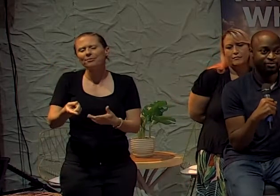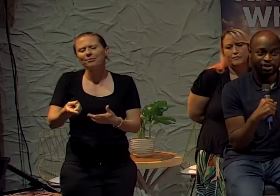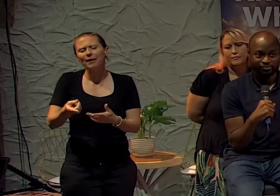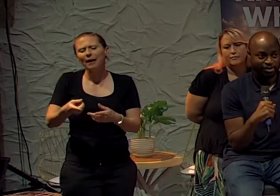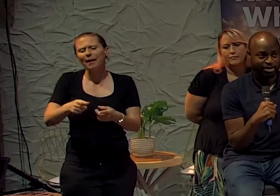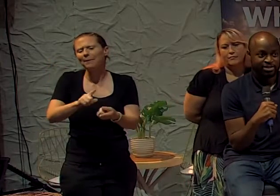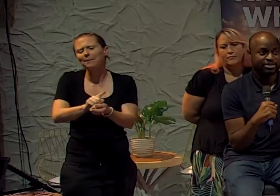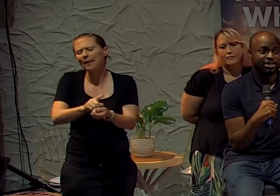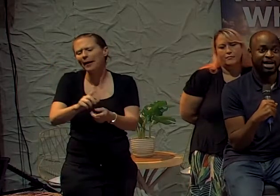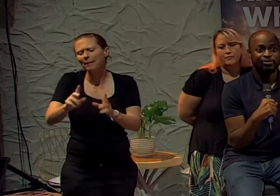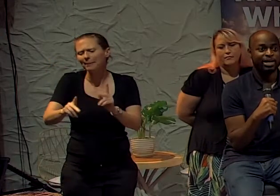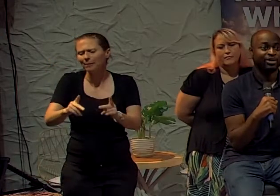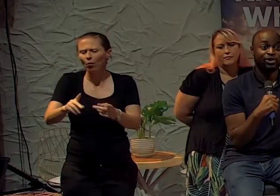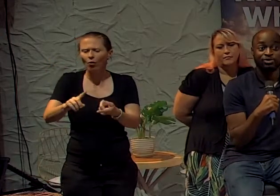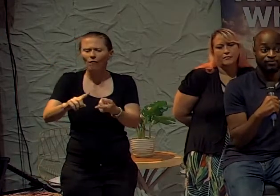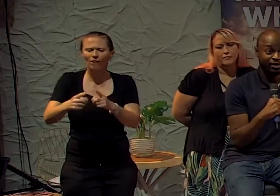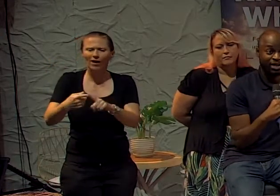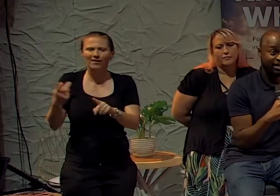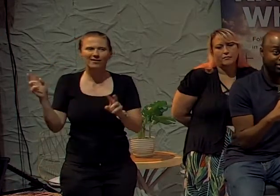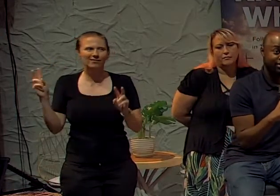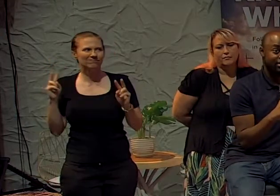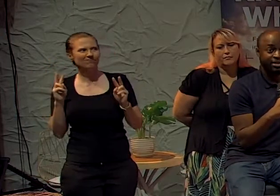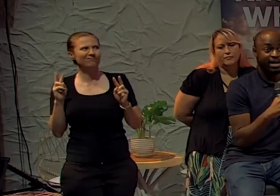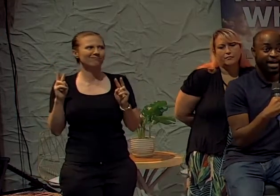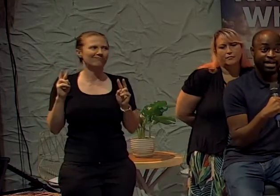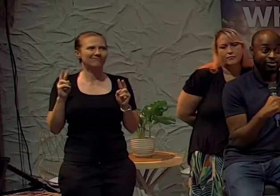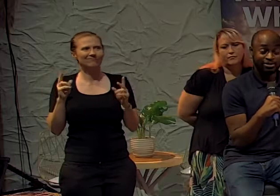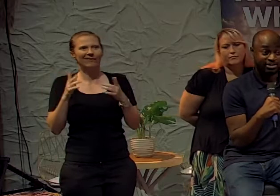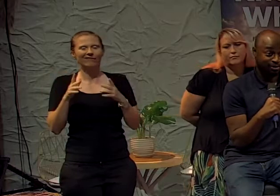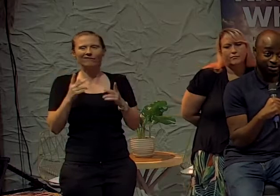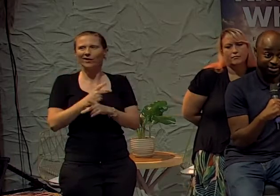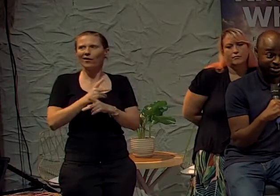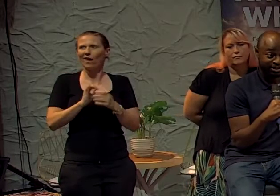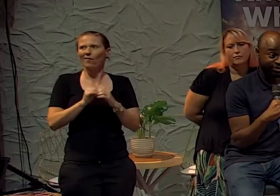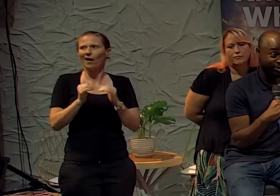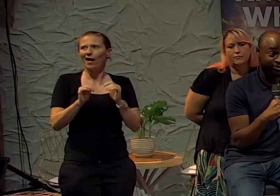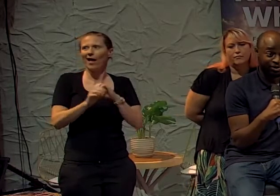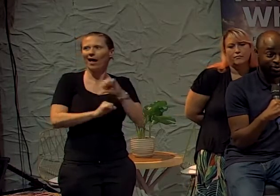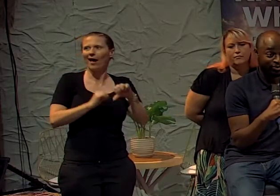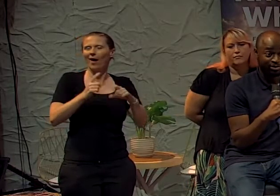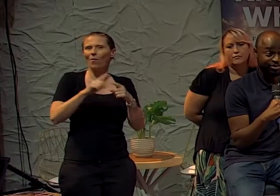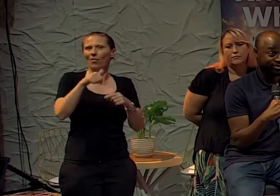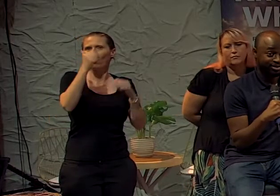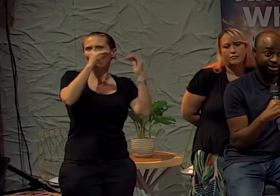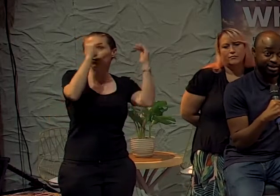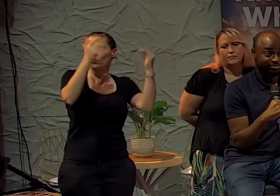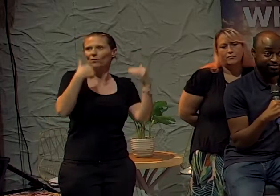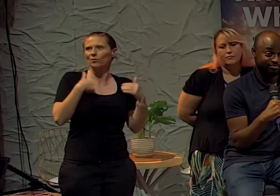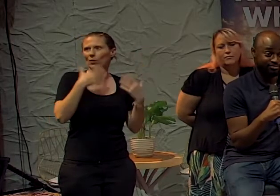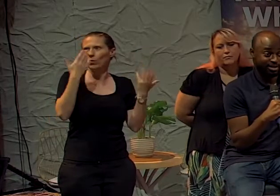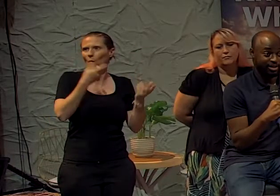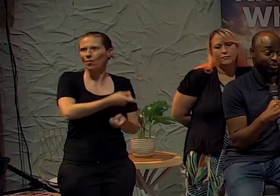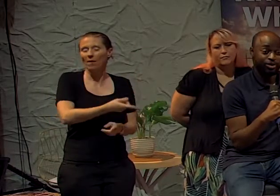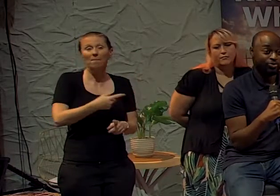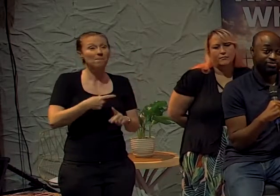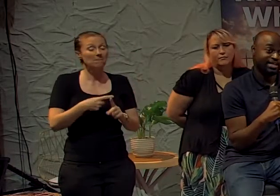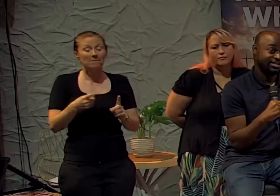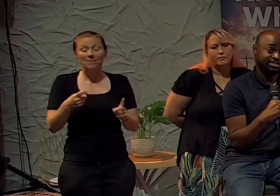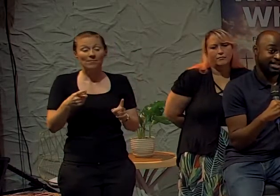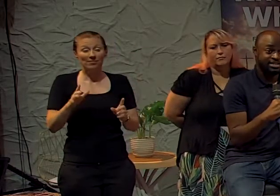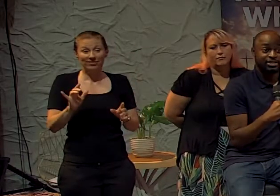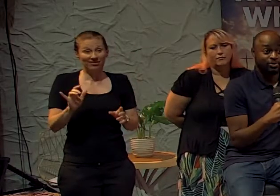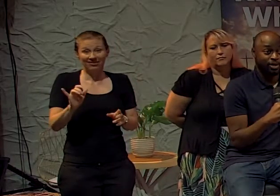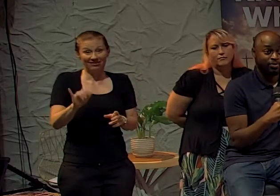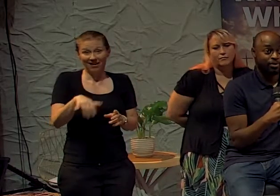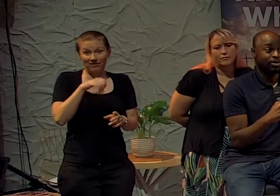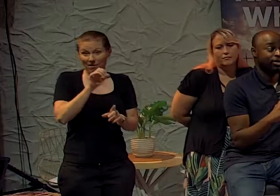and they have great friends and now we got to go and figure out how to hang out with this person that we don't know we don't.